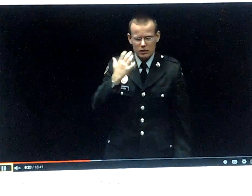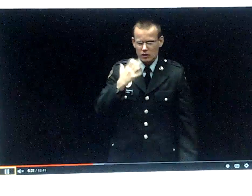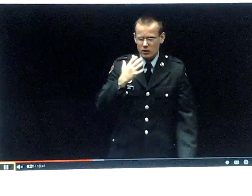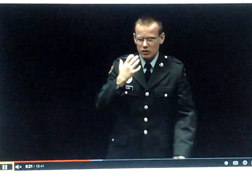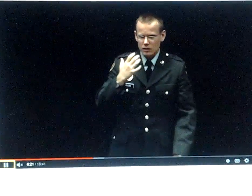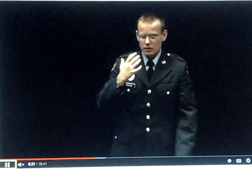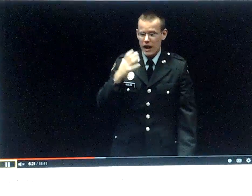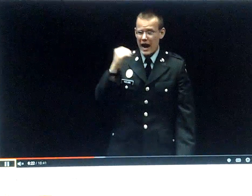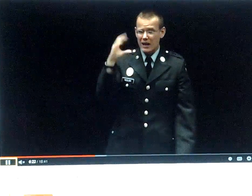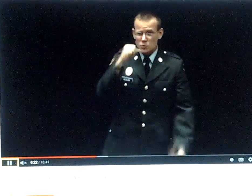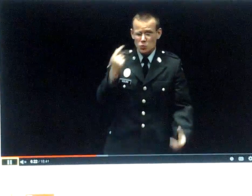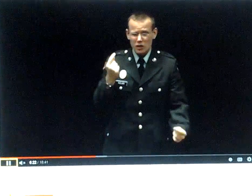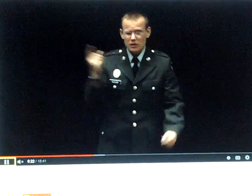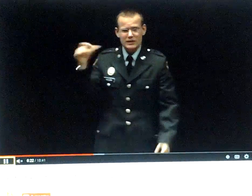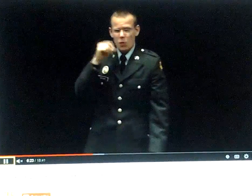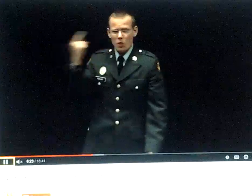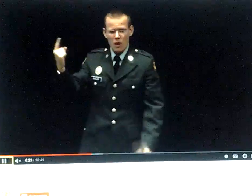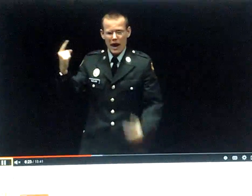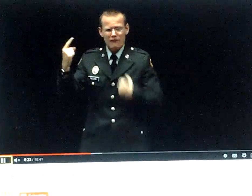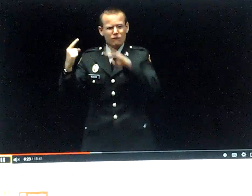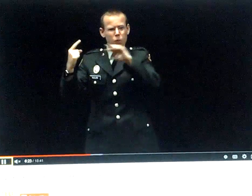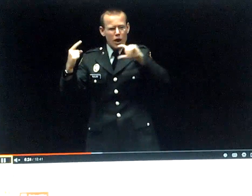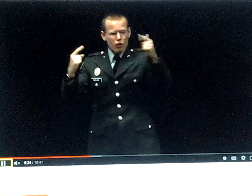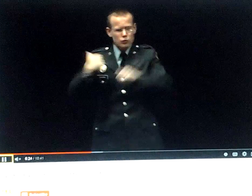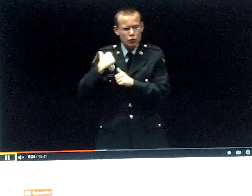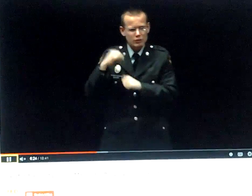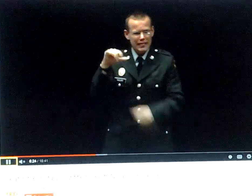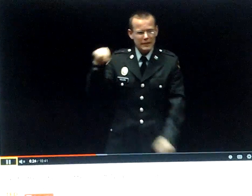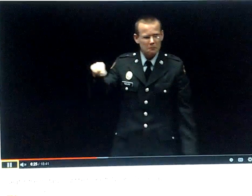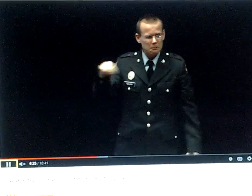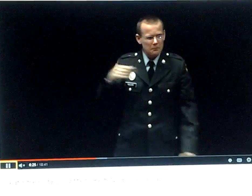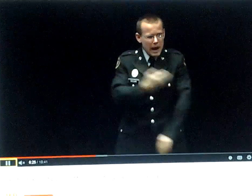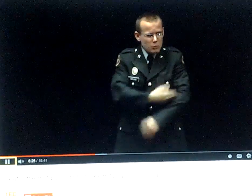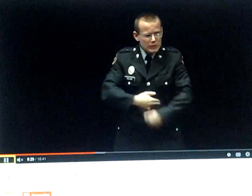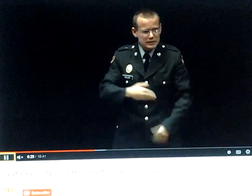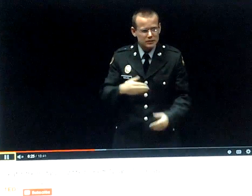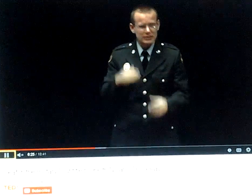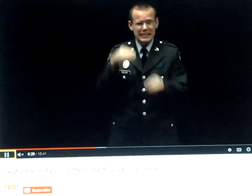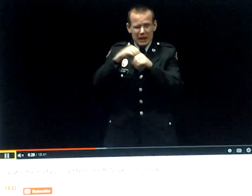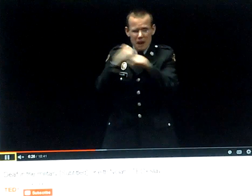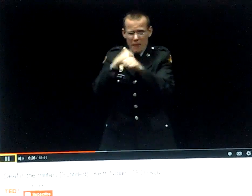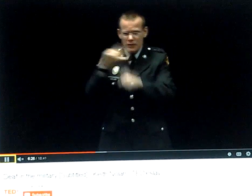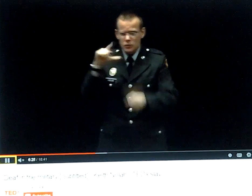So after the war, what did he do? He came back and he started fixing different things.